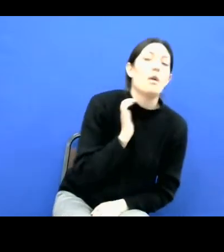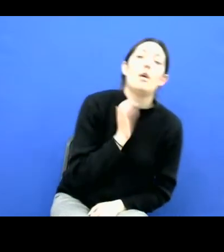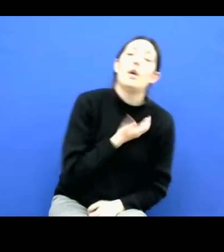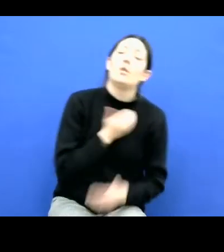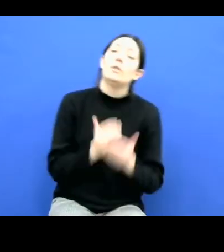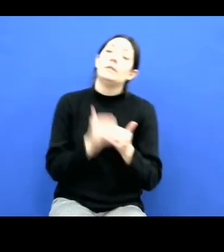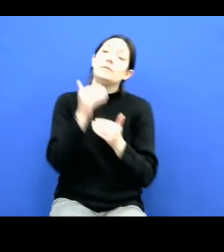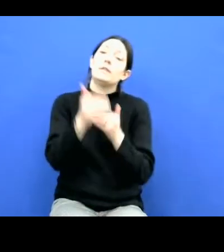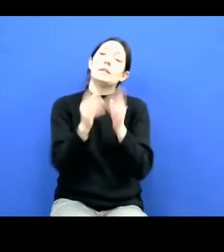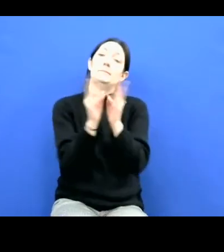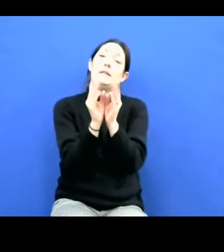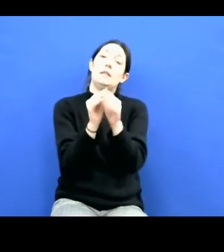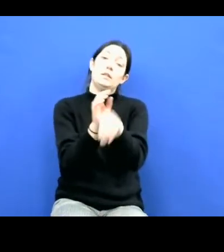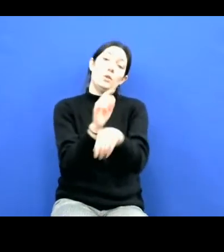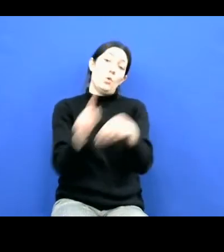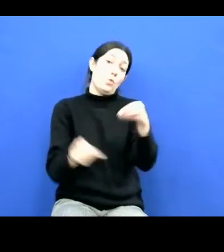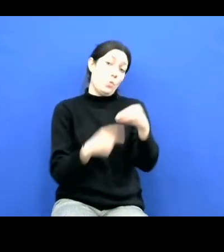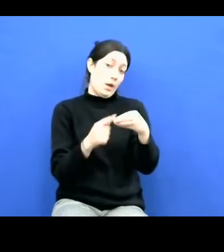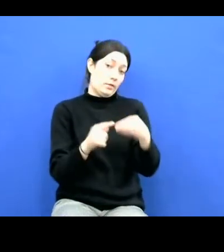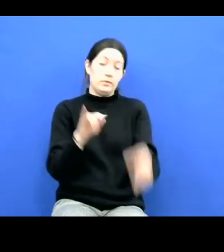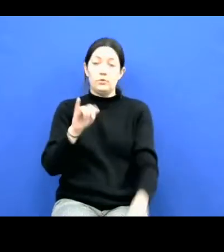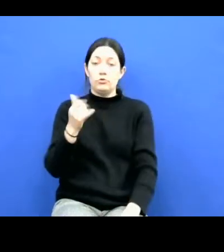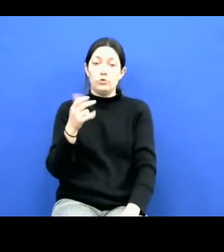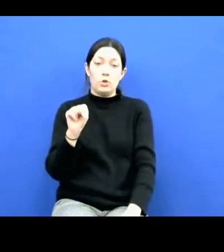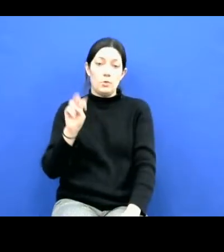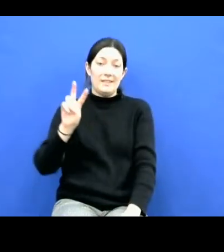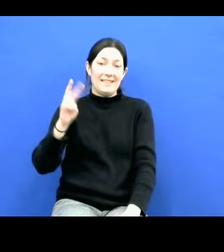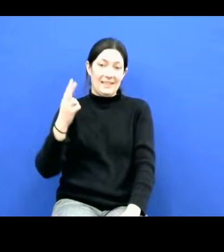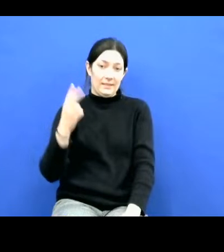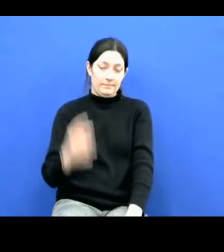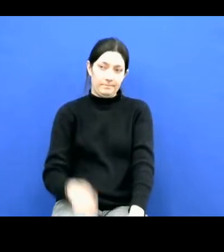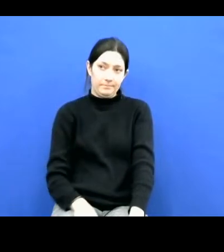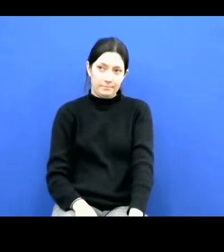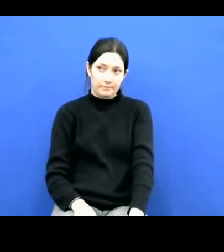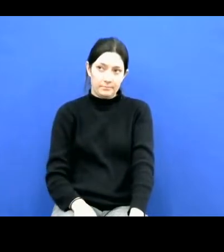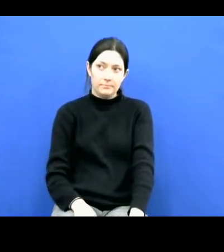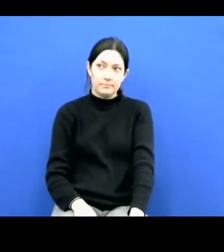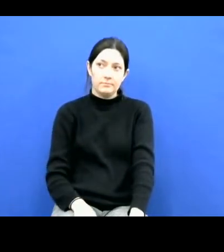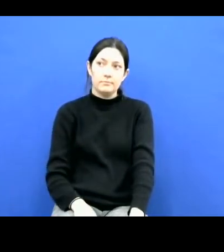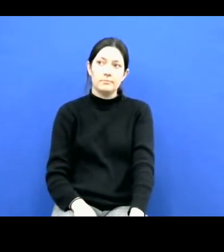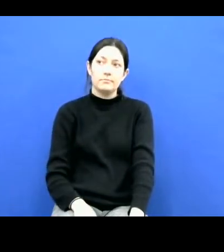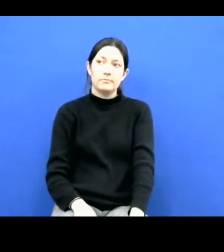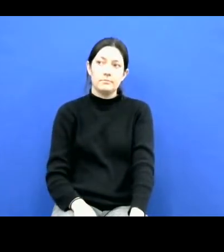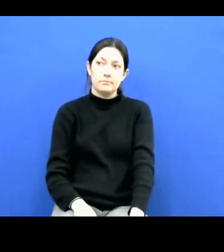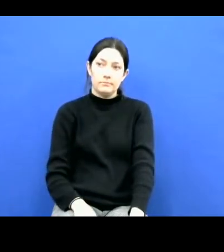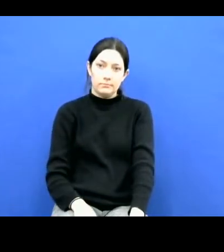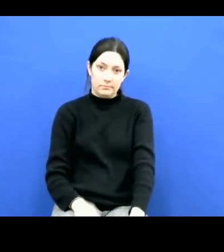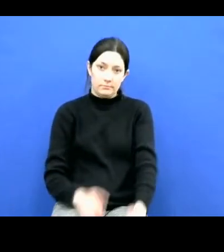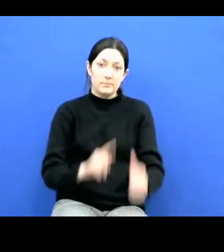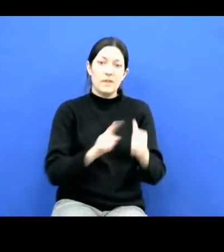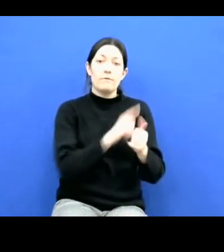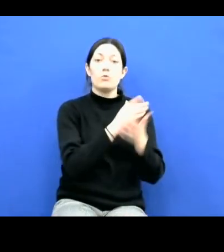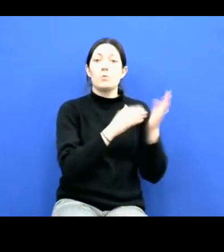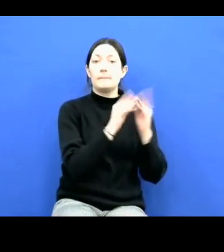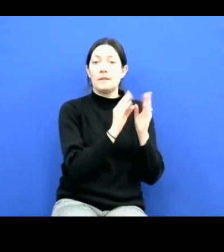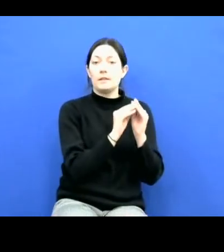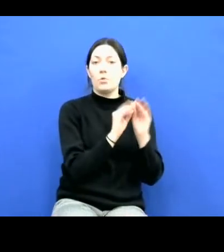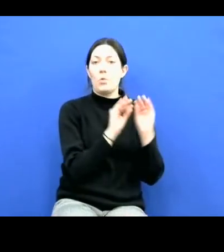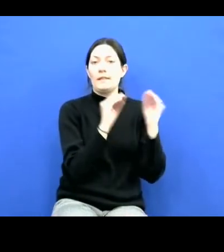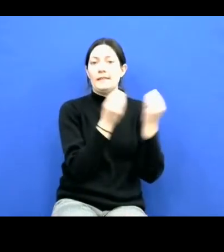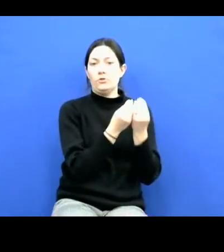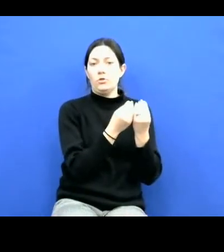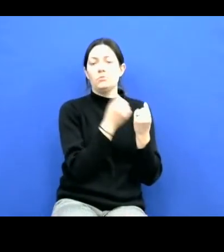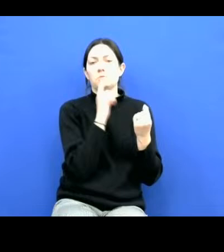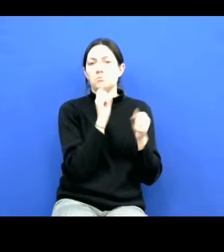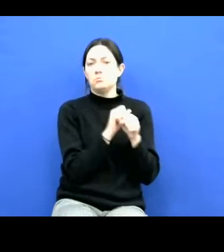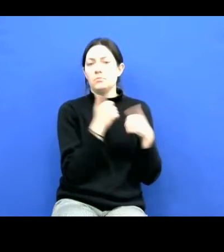meeting is actually January 2nd. That's the first part of the meeting is our organizational meeting, but we actually have a full meeting after